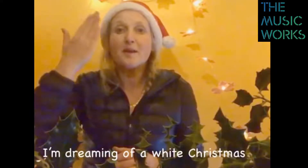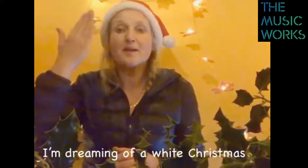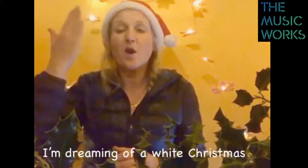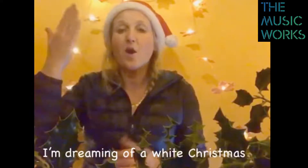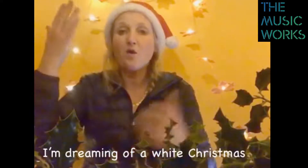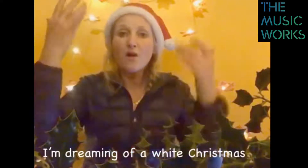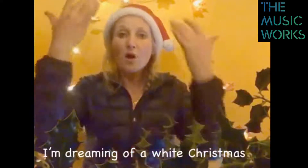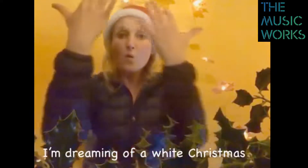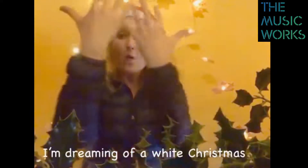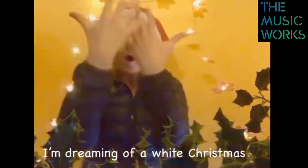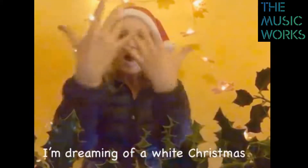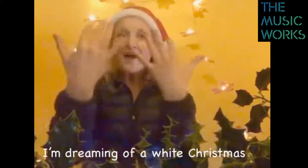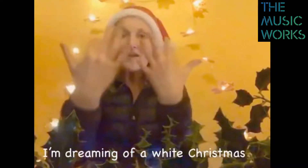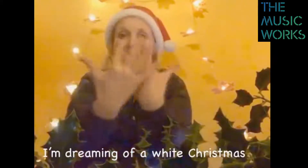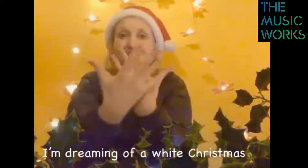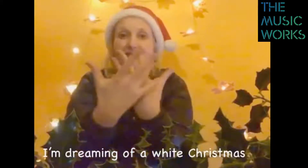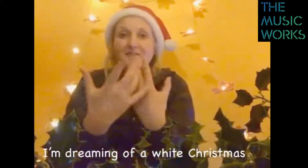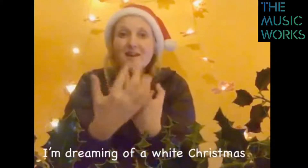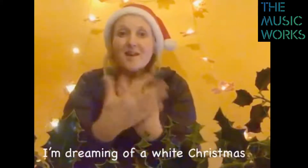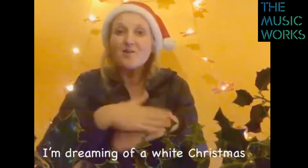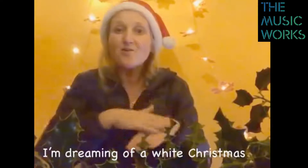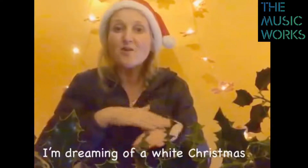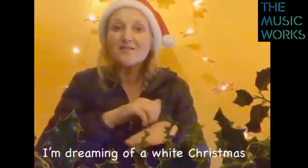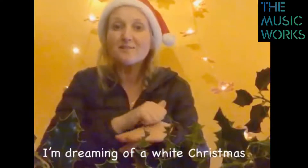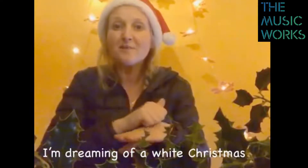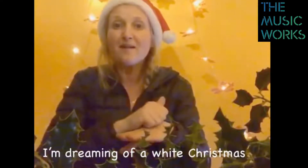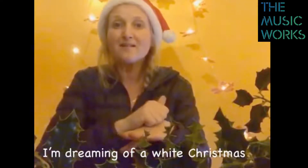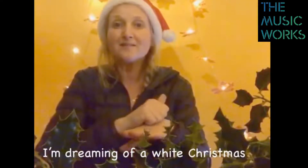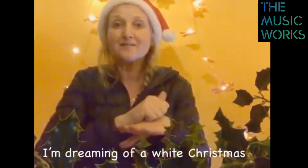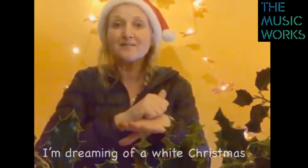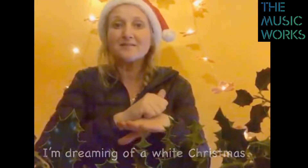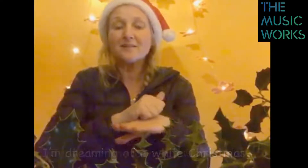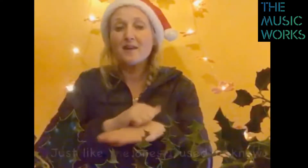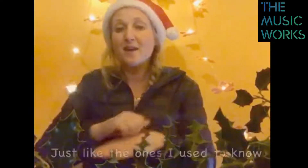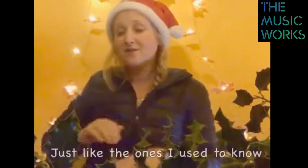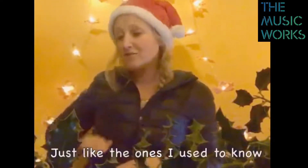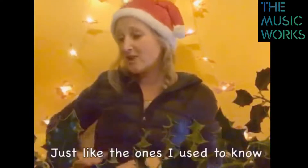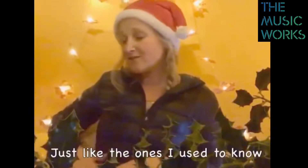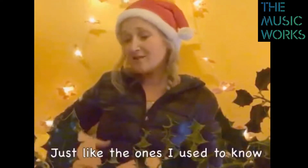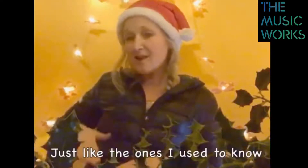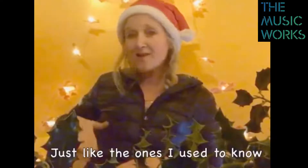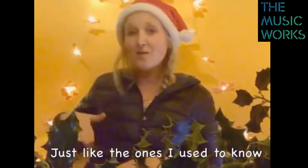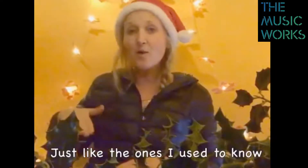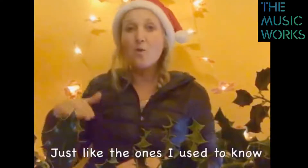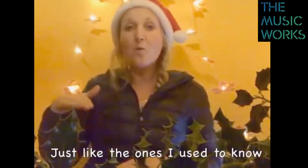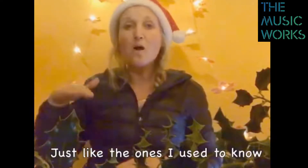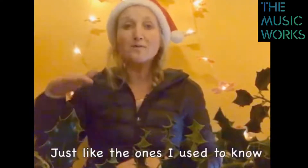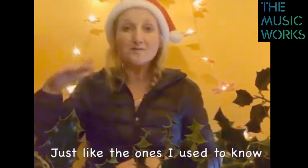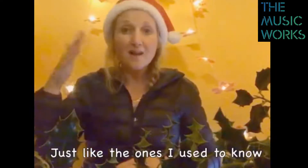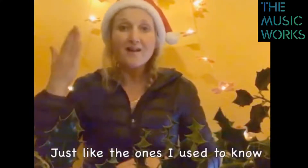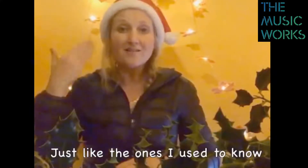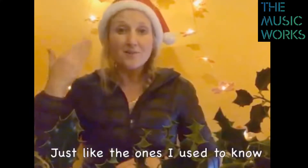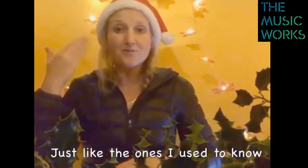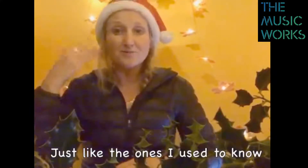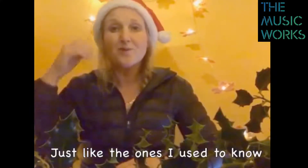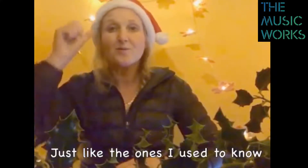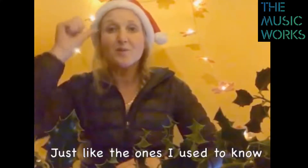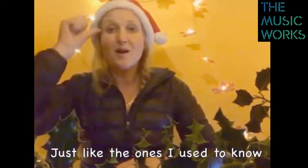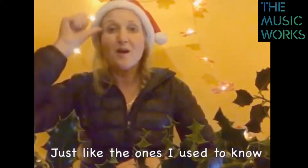Dreaming of a white Christmas, just like the ones I used to